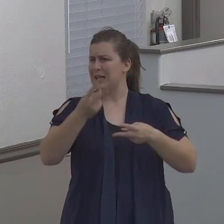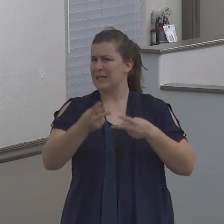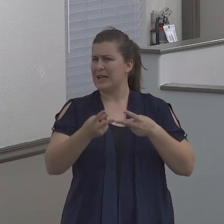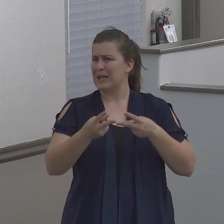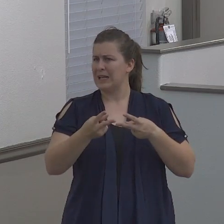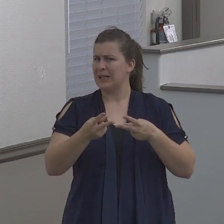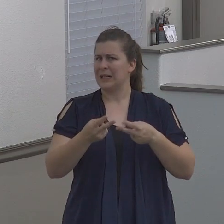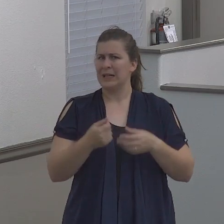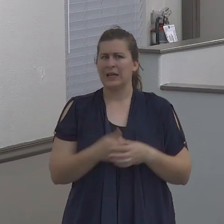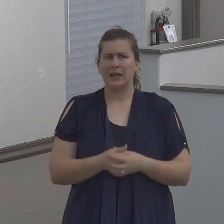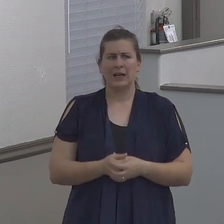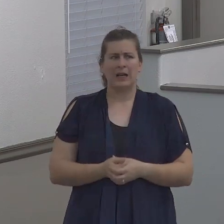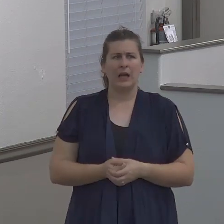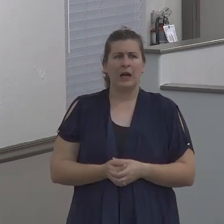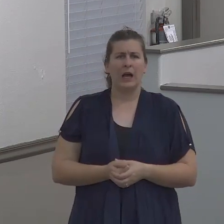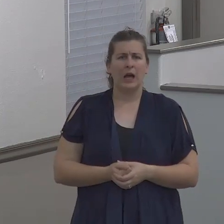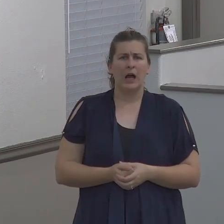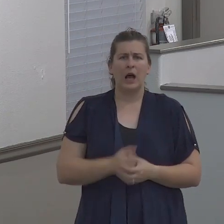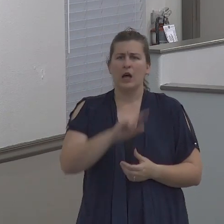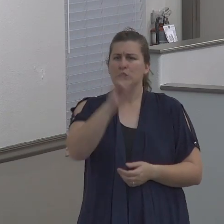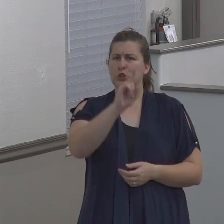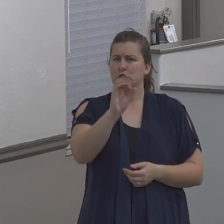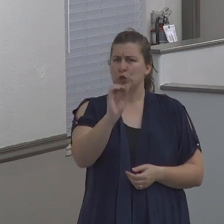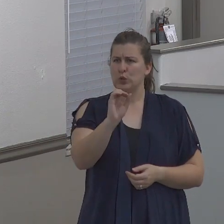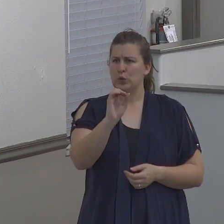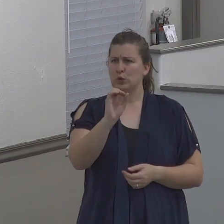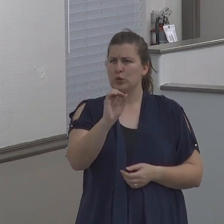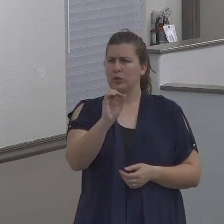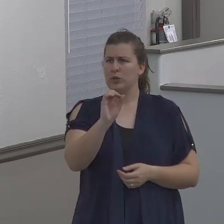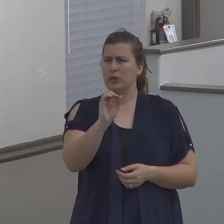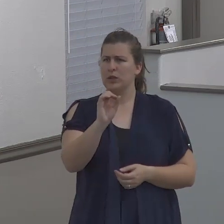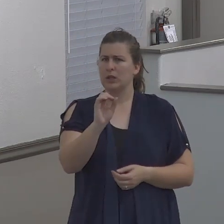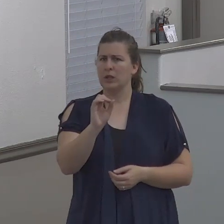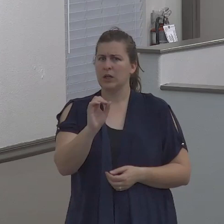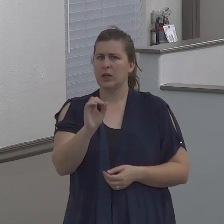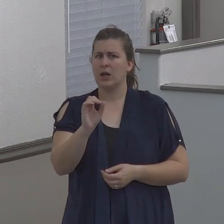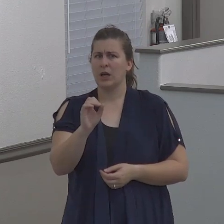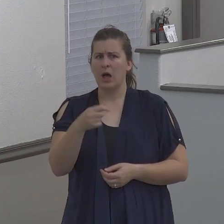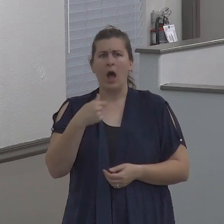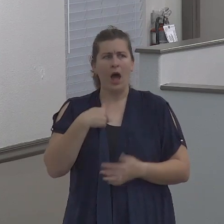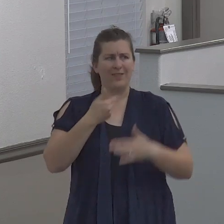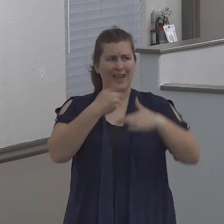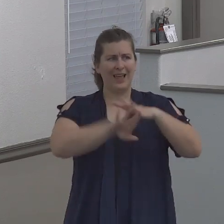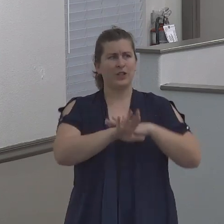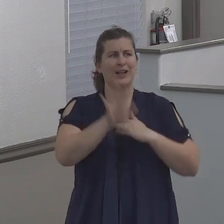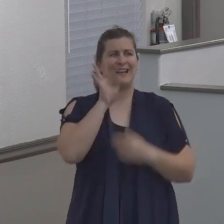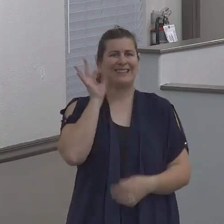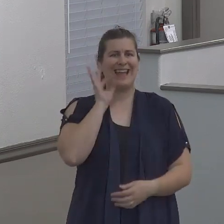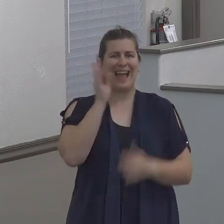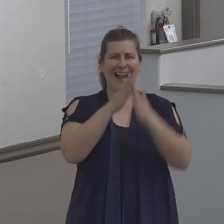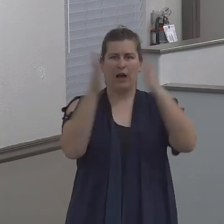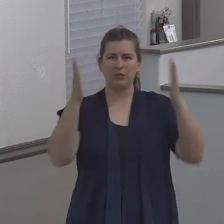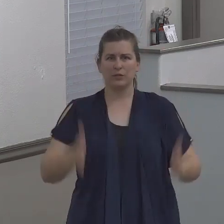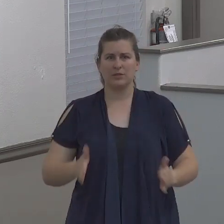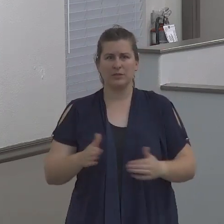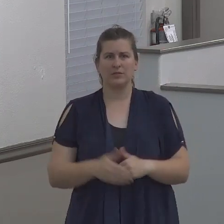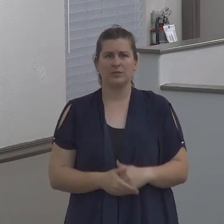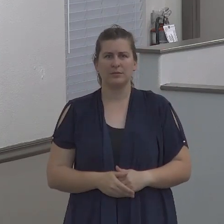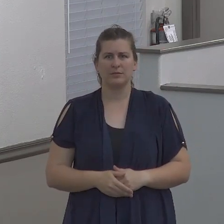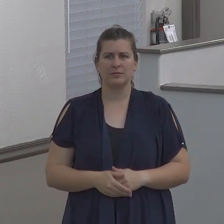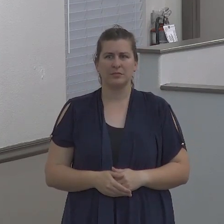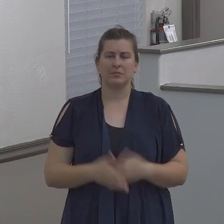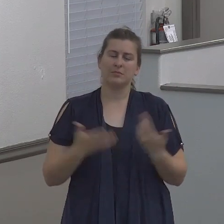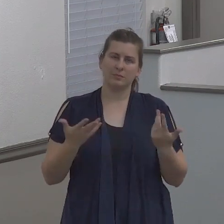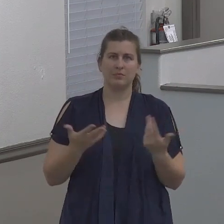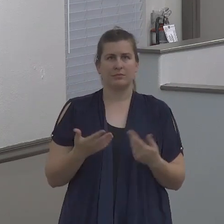zoo. I've been in a cat. This sounds horrible. I've been in a cat house.